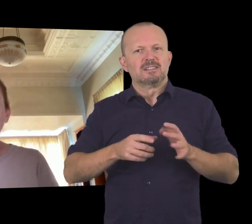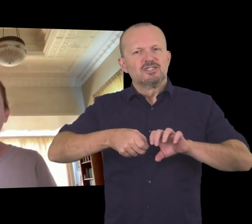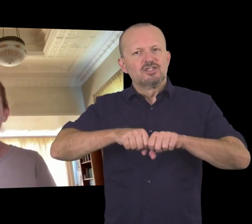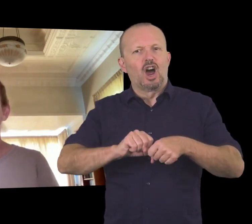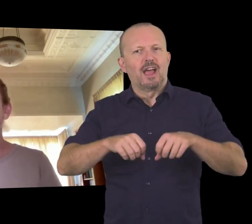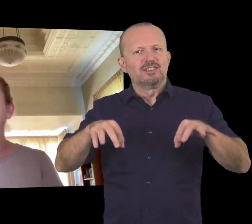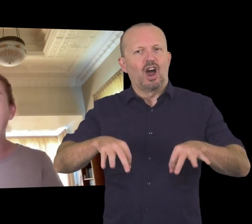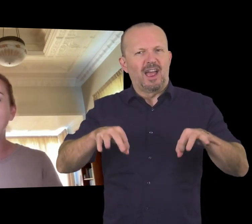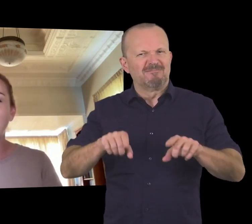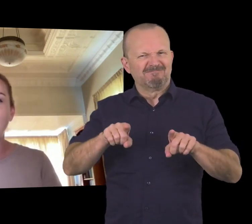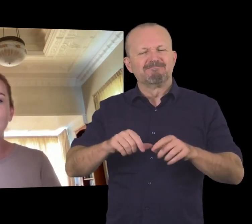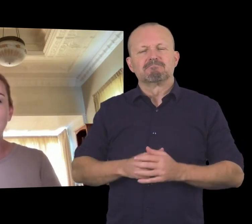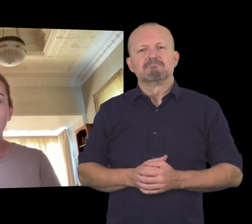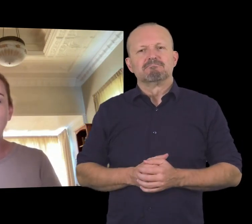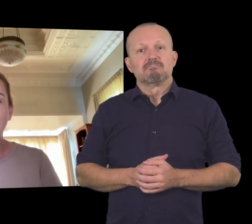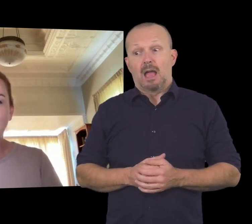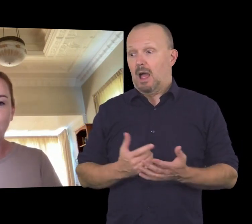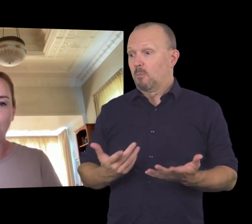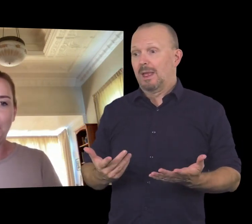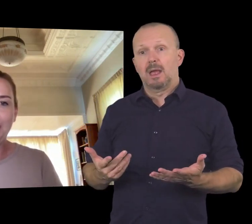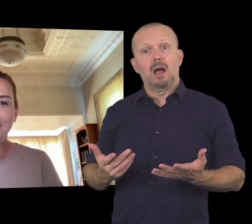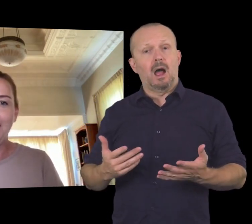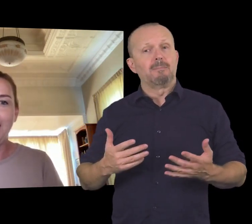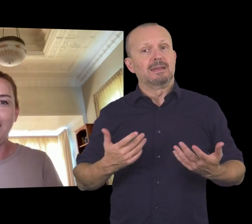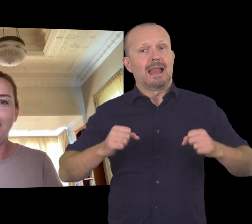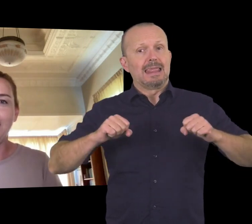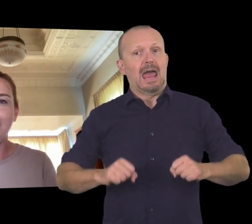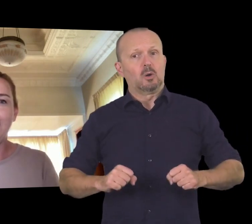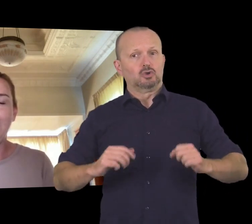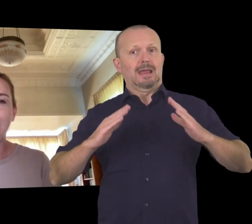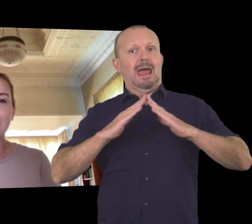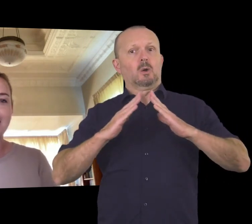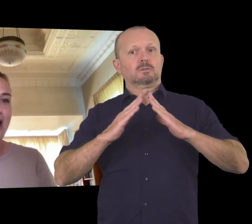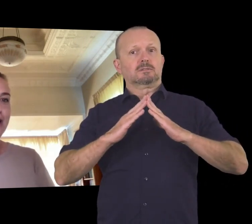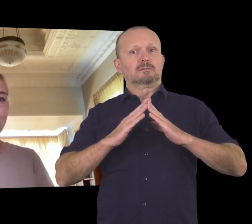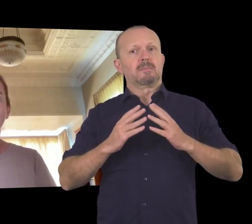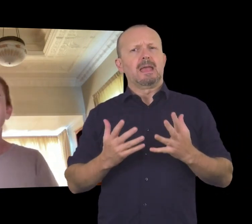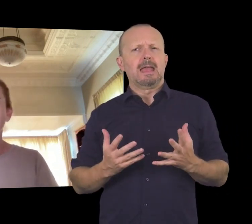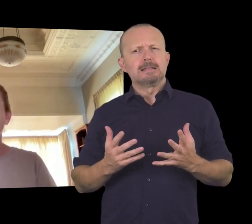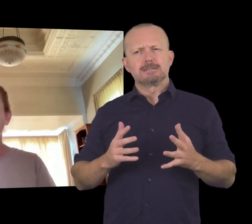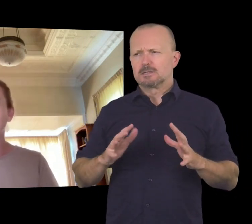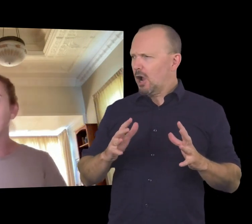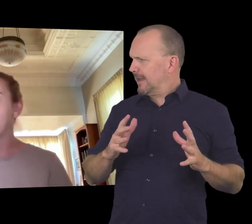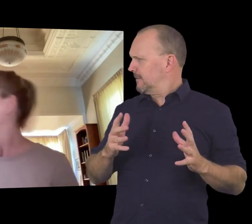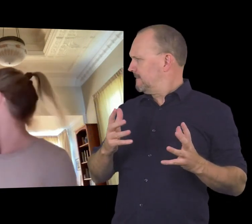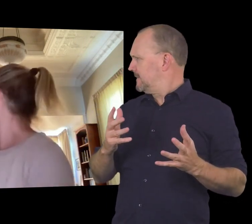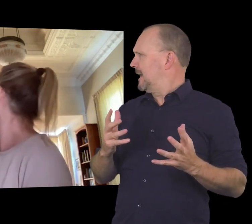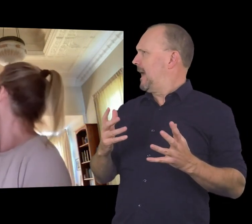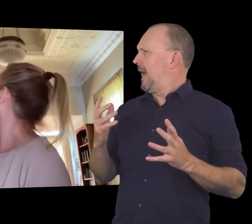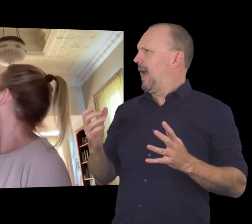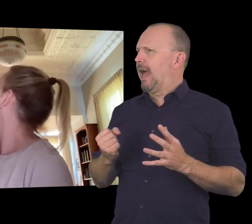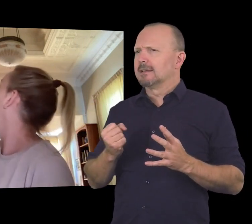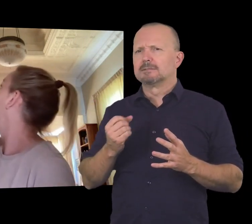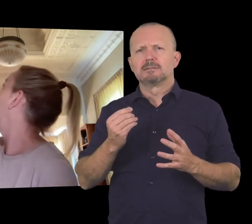tie-dye. And I'm in a living room, and it's kind of got some